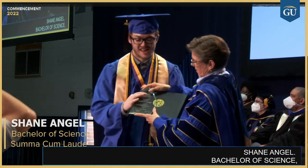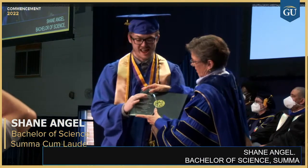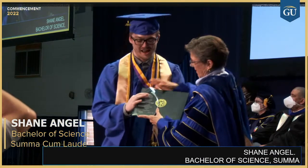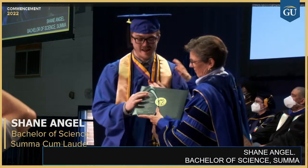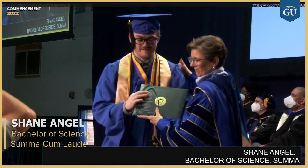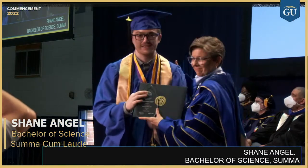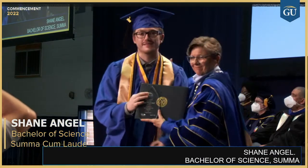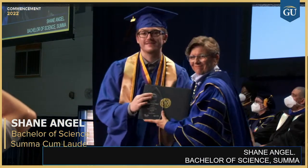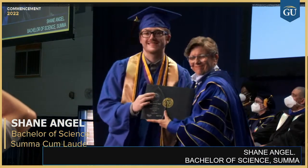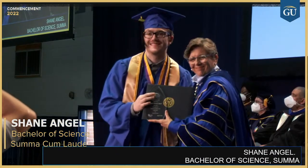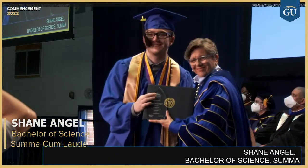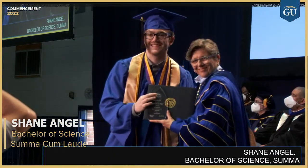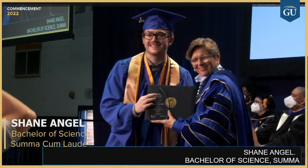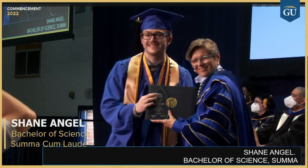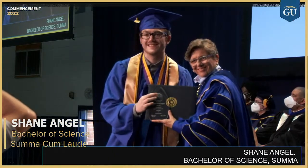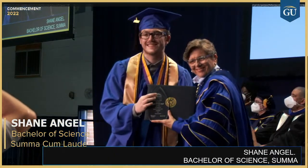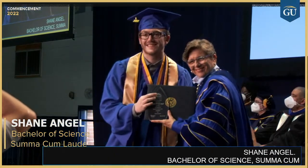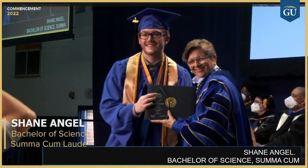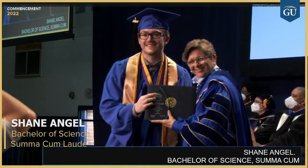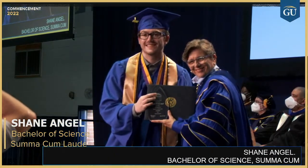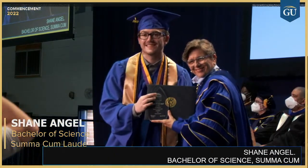I present Haley Burton,